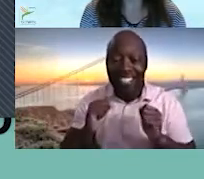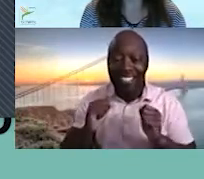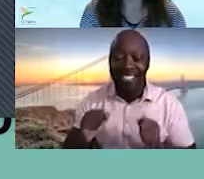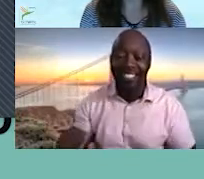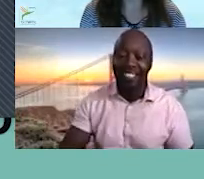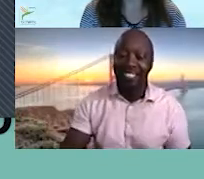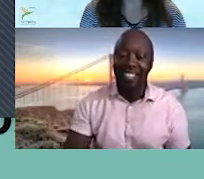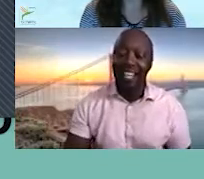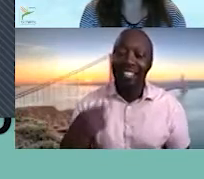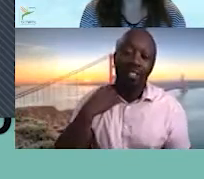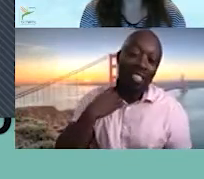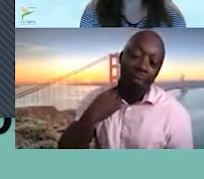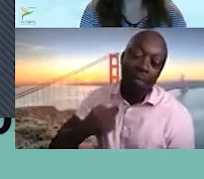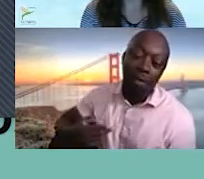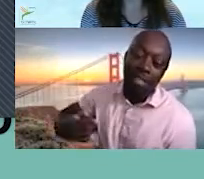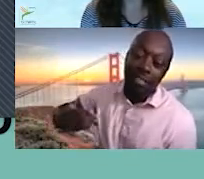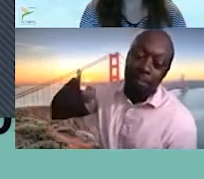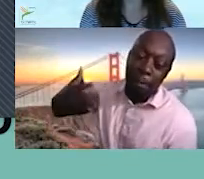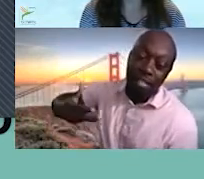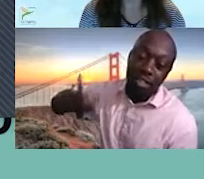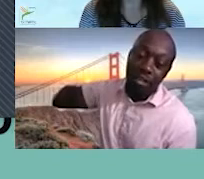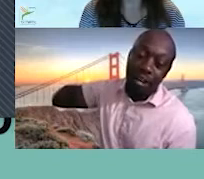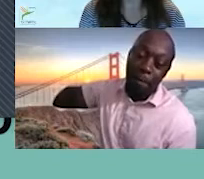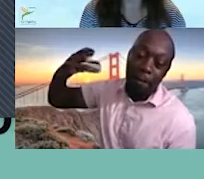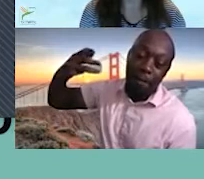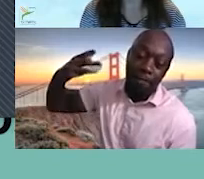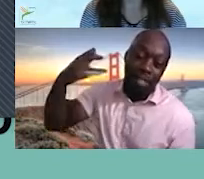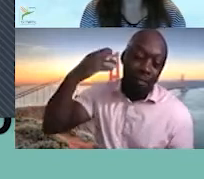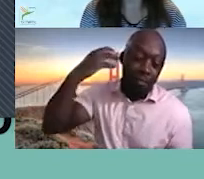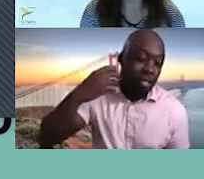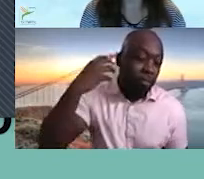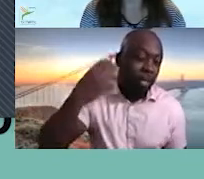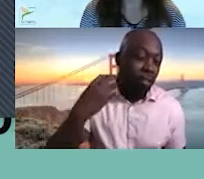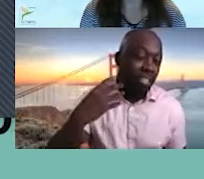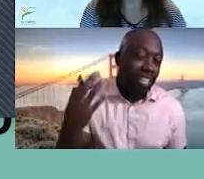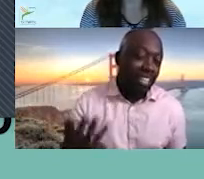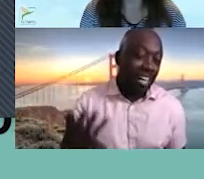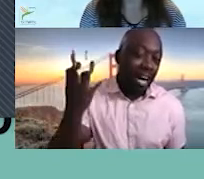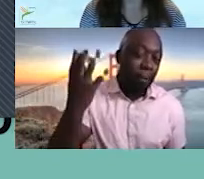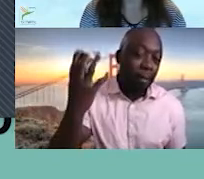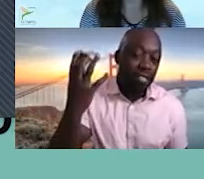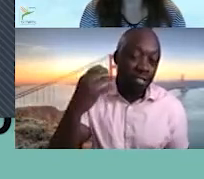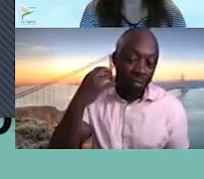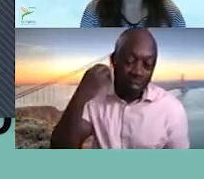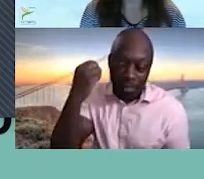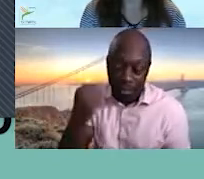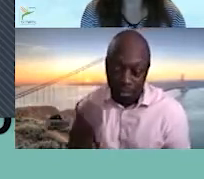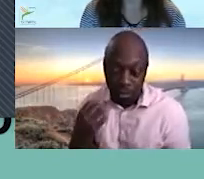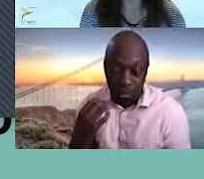it. And you notice how my pitch went up? Babies pick on that high pitch. You don't